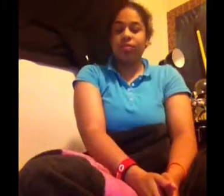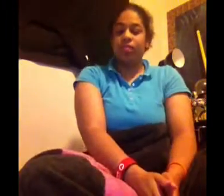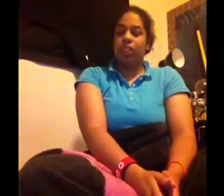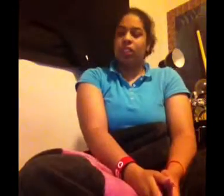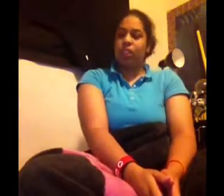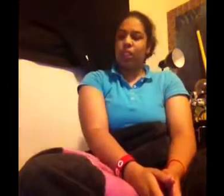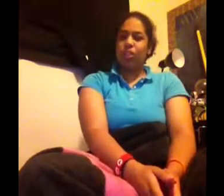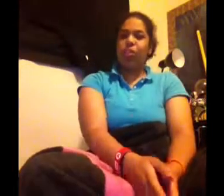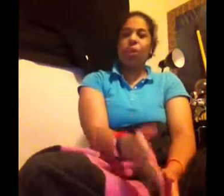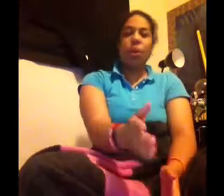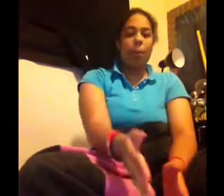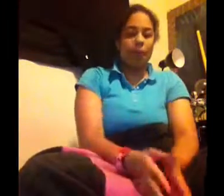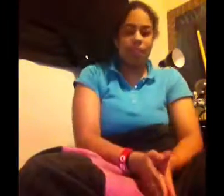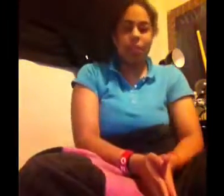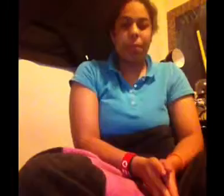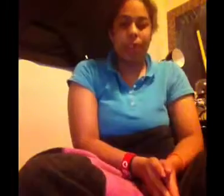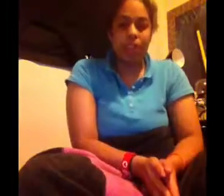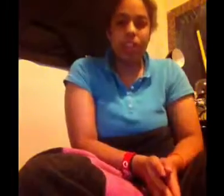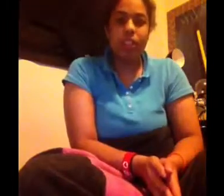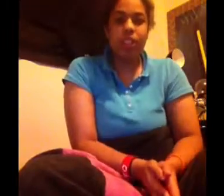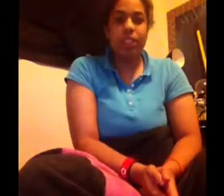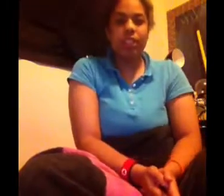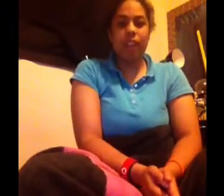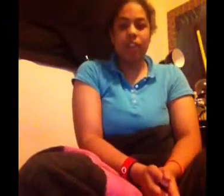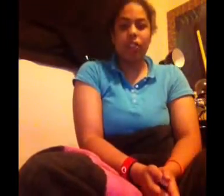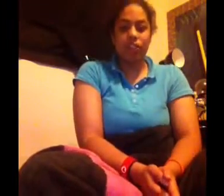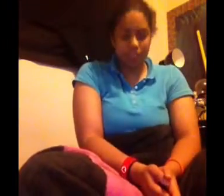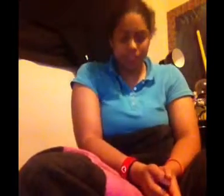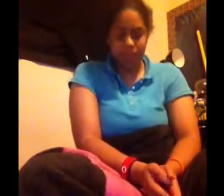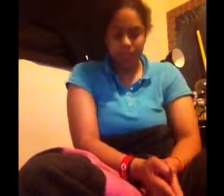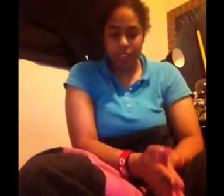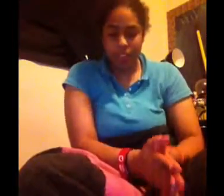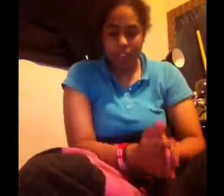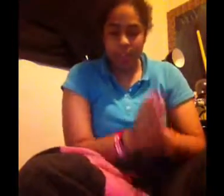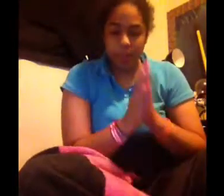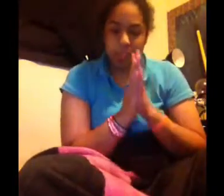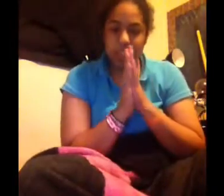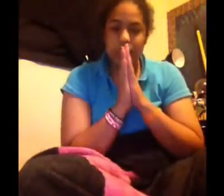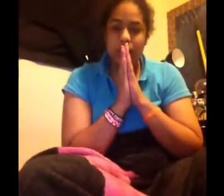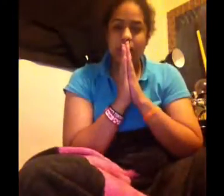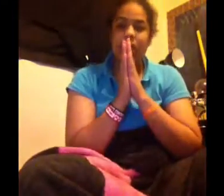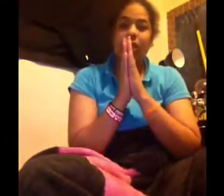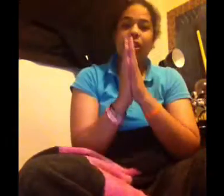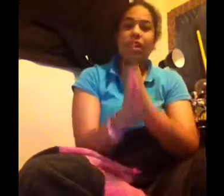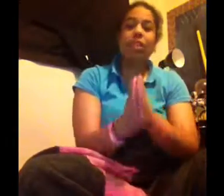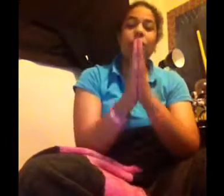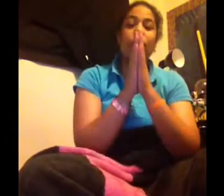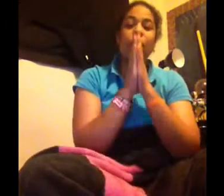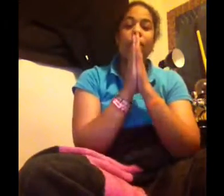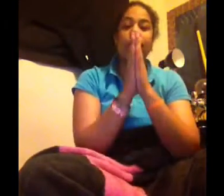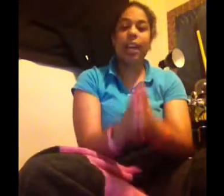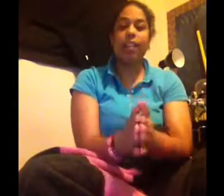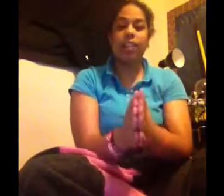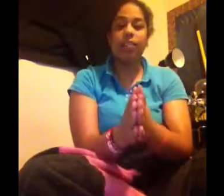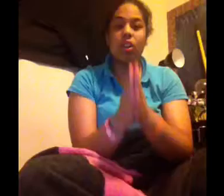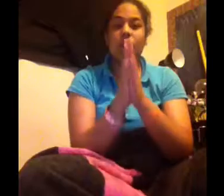So you know about America's sidewrenching, it will be the next fall